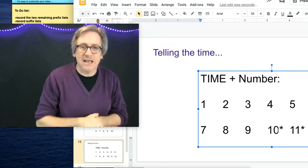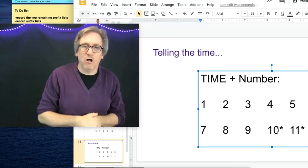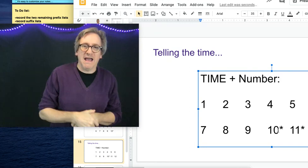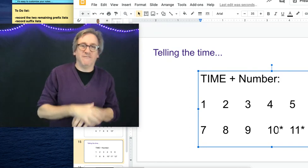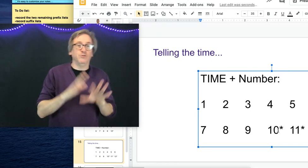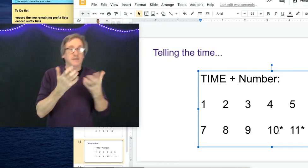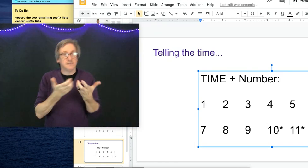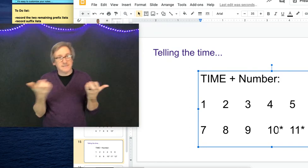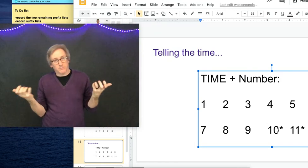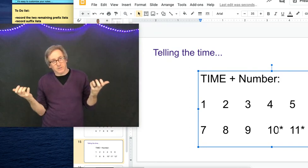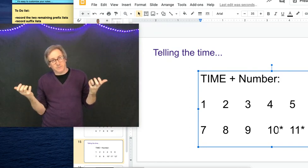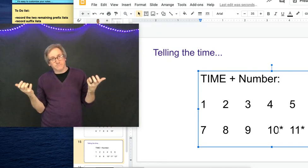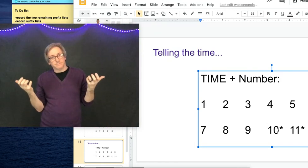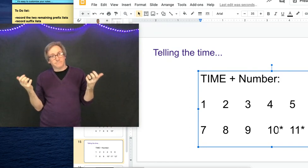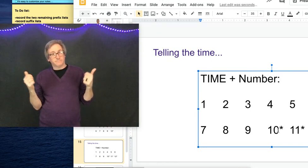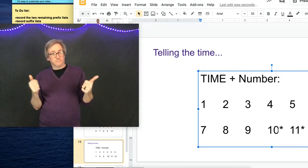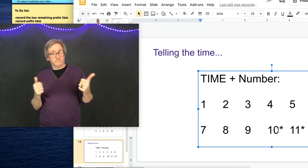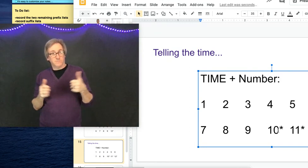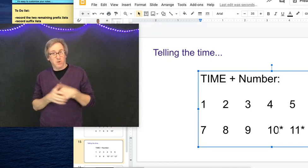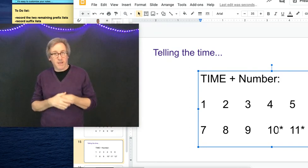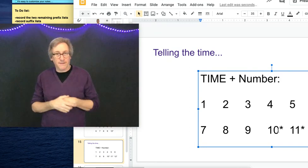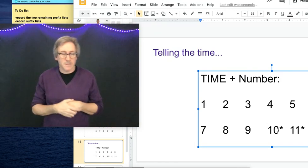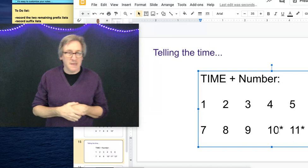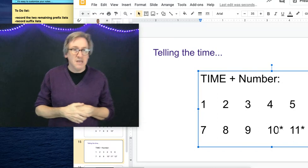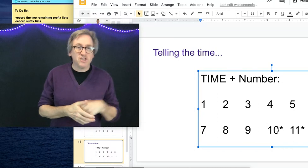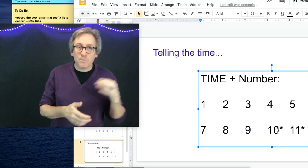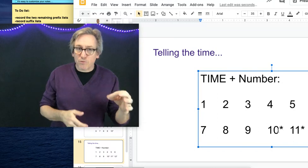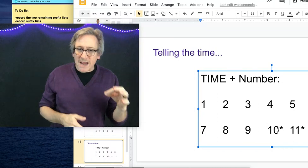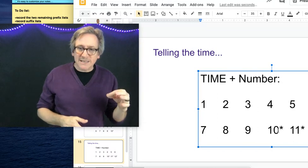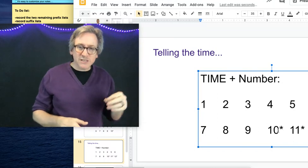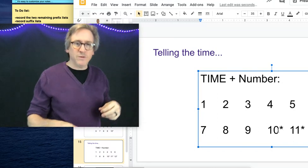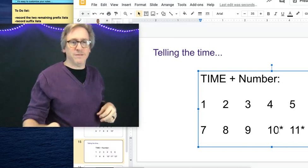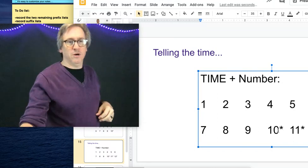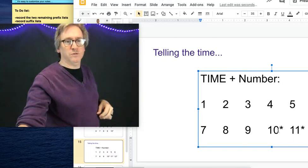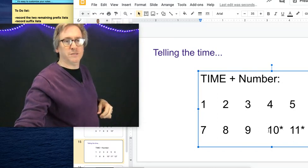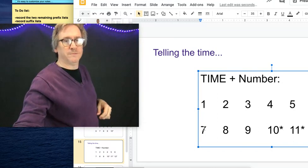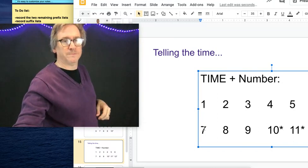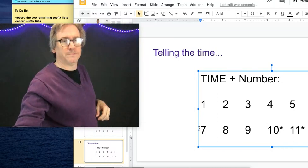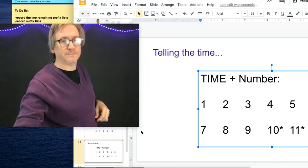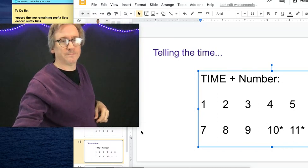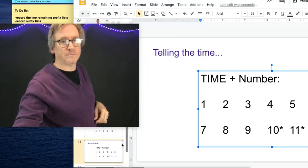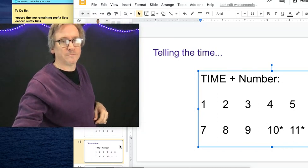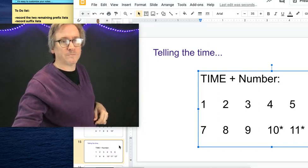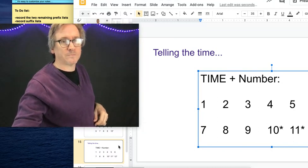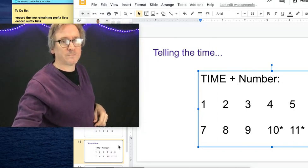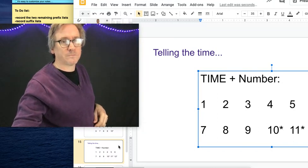because they all have to be separate. Okay? So practice with those.